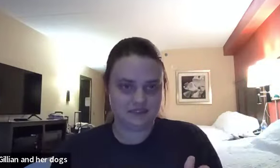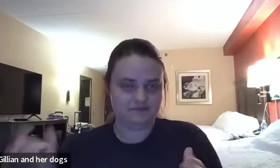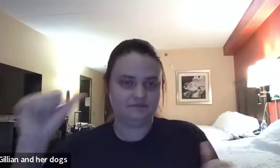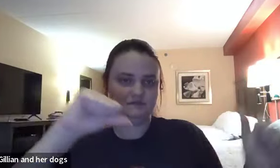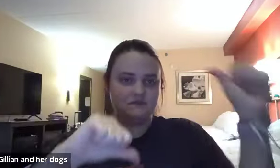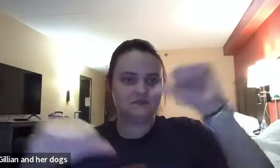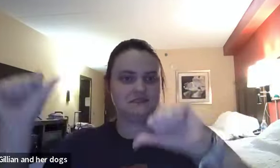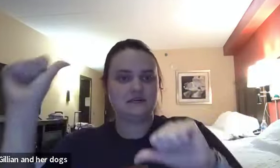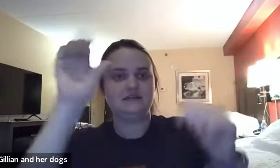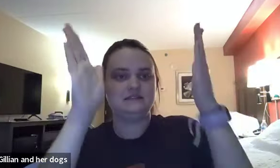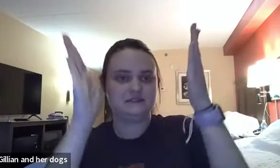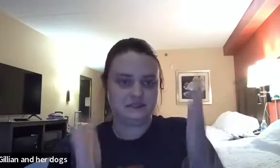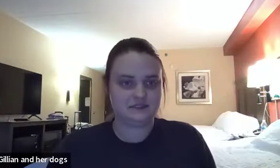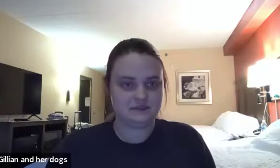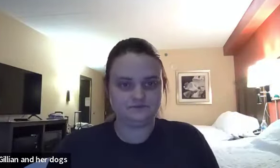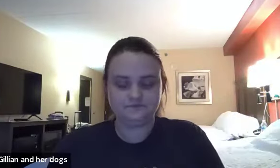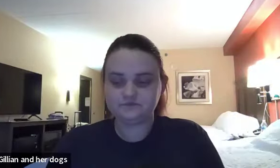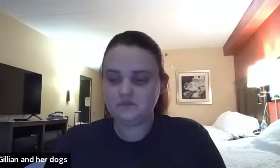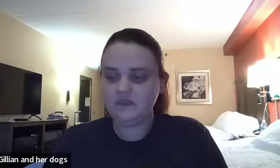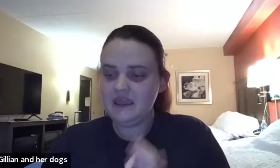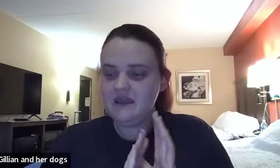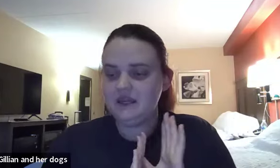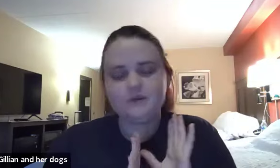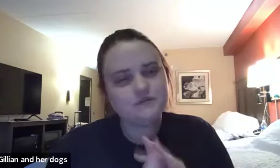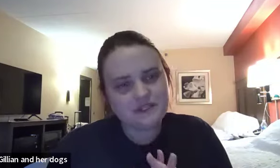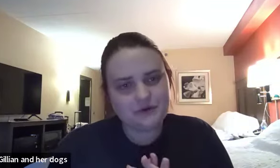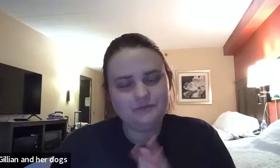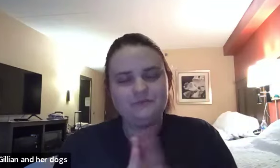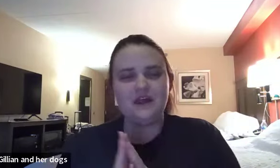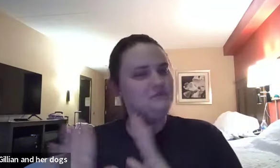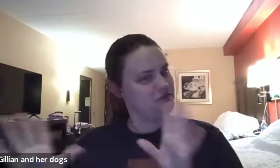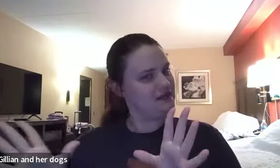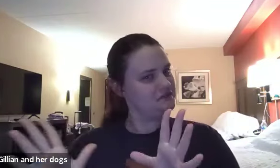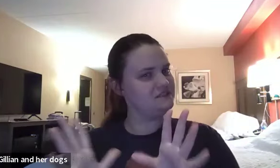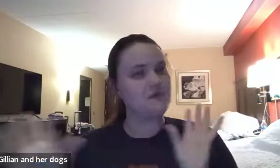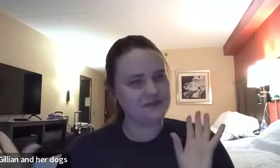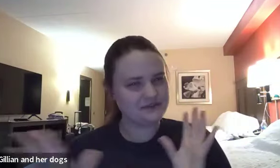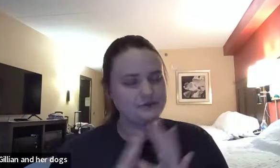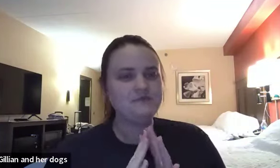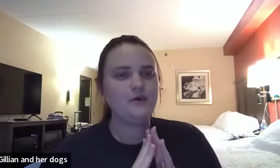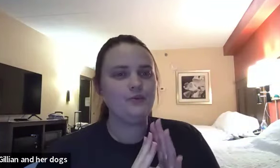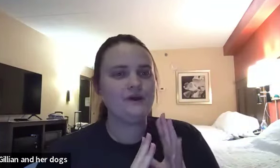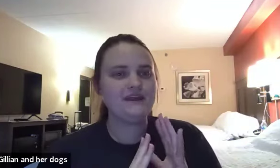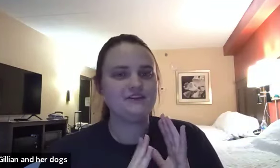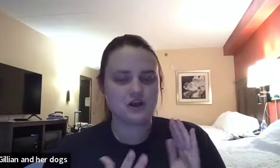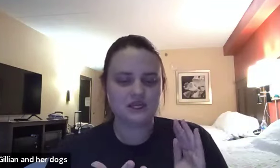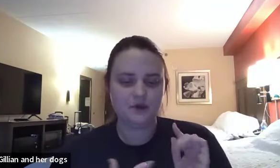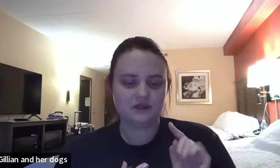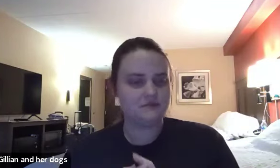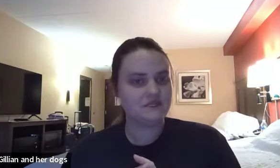scientist, scientist. Now, what's really cool, you may not think so, but I think it's cool. When you're talking about